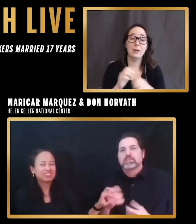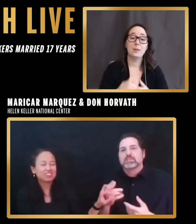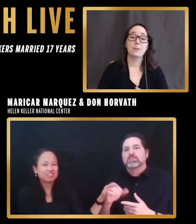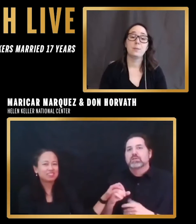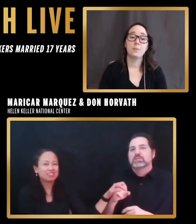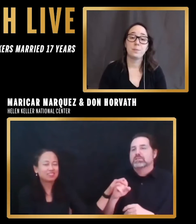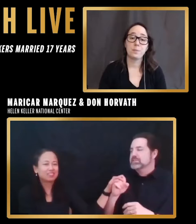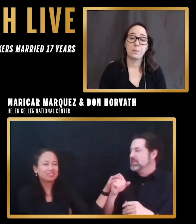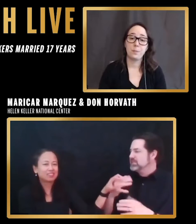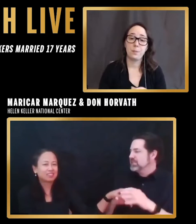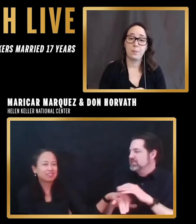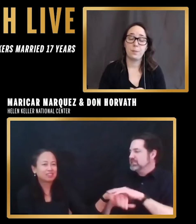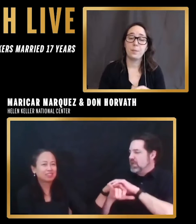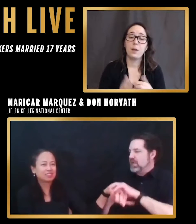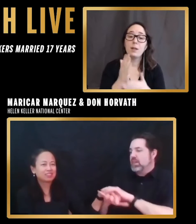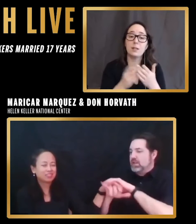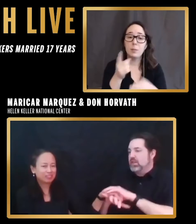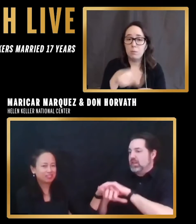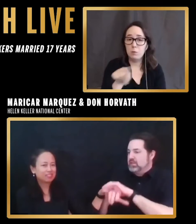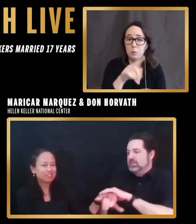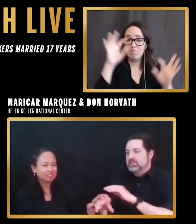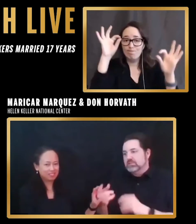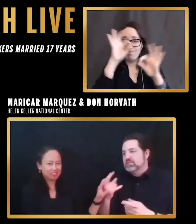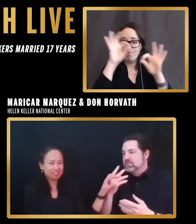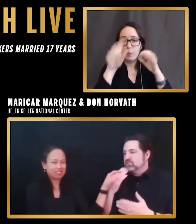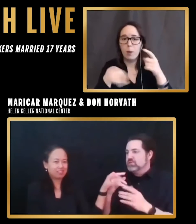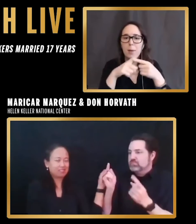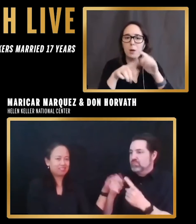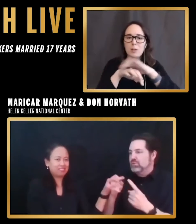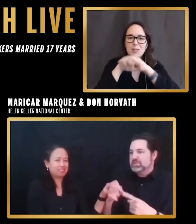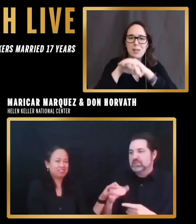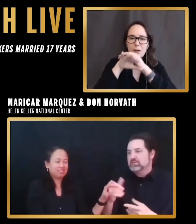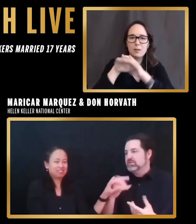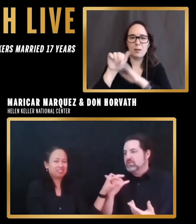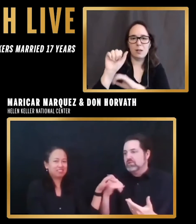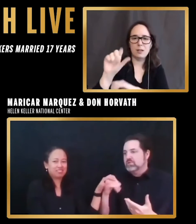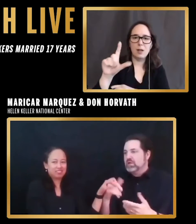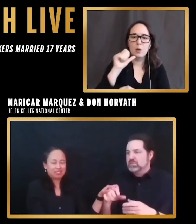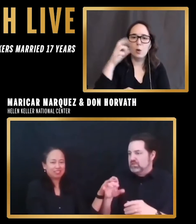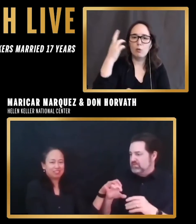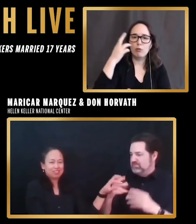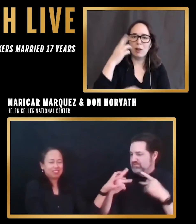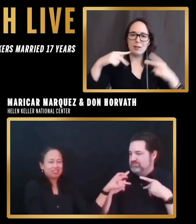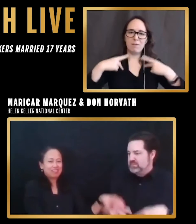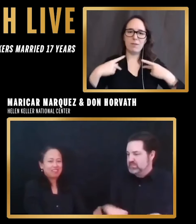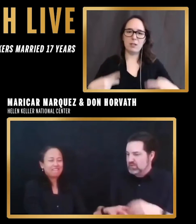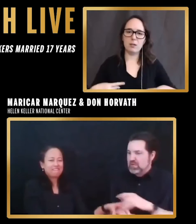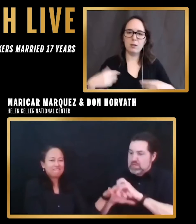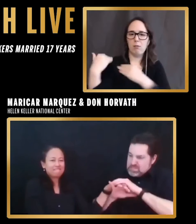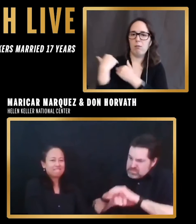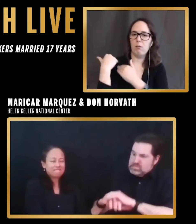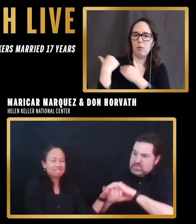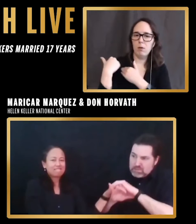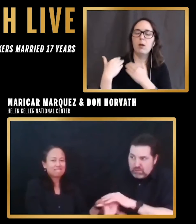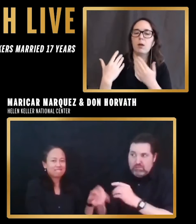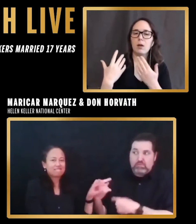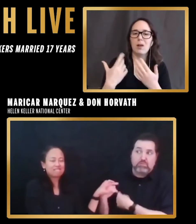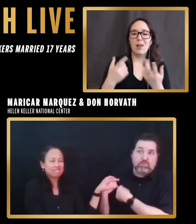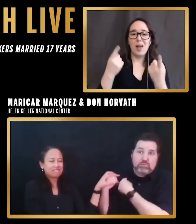familiar with Tactile Asl, there isn't really a great reference point of like the physical demands of it over